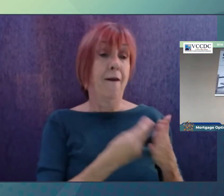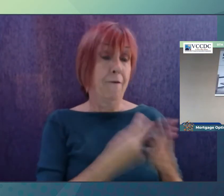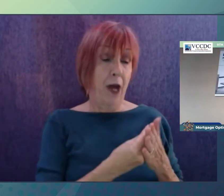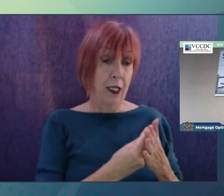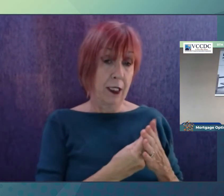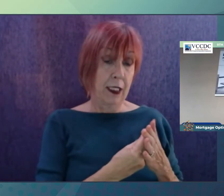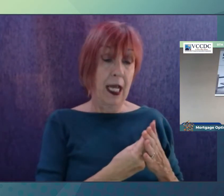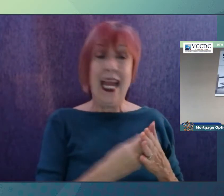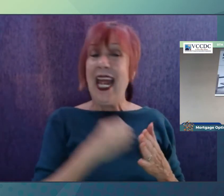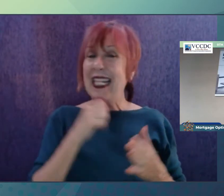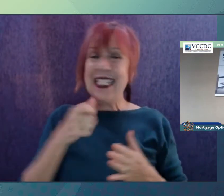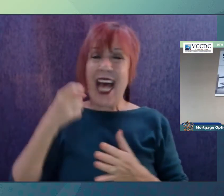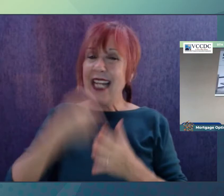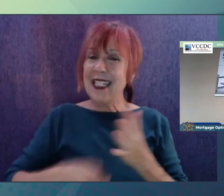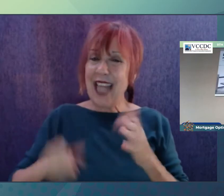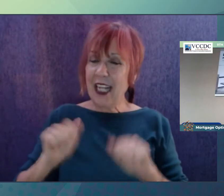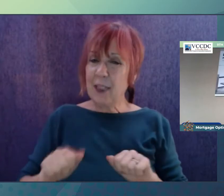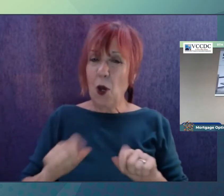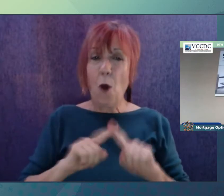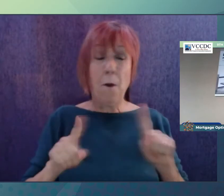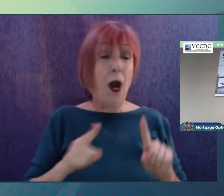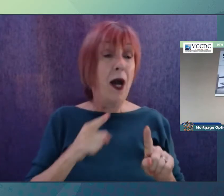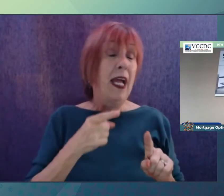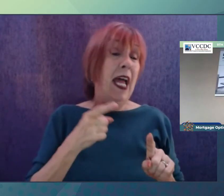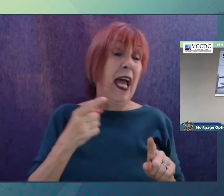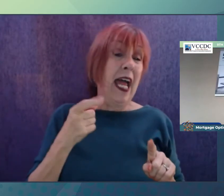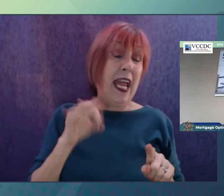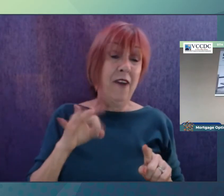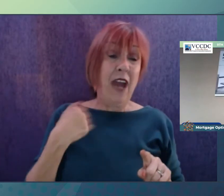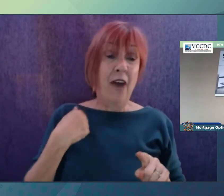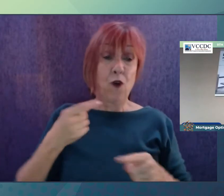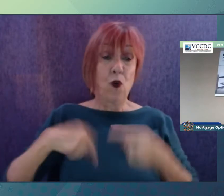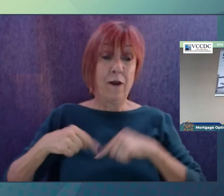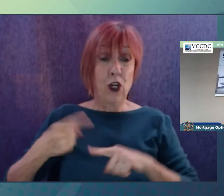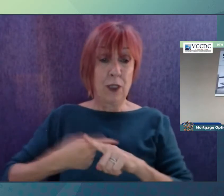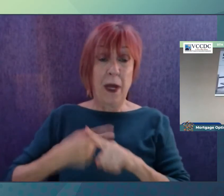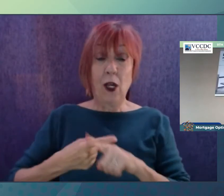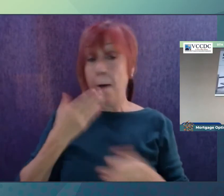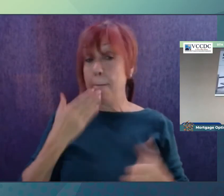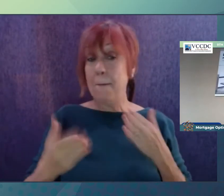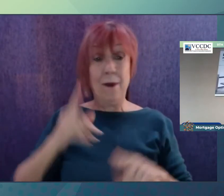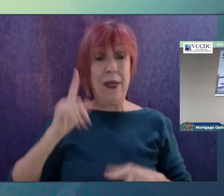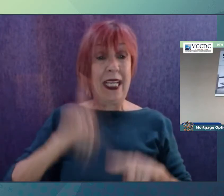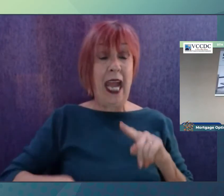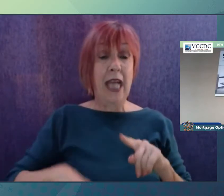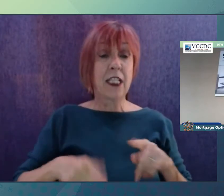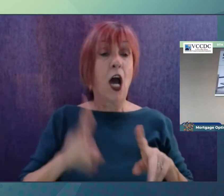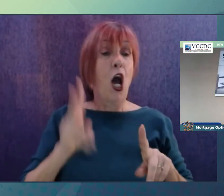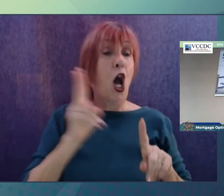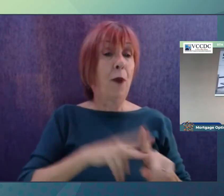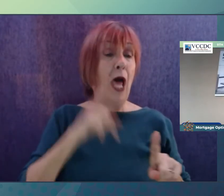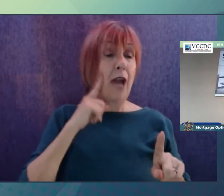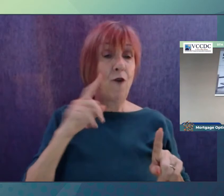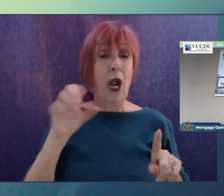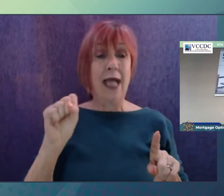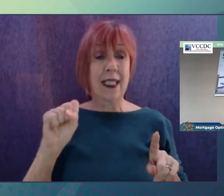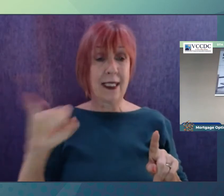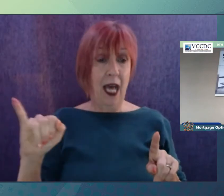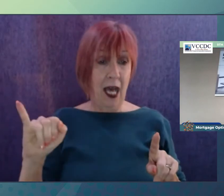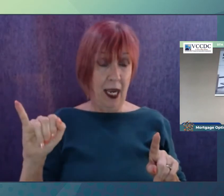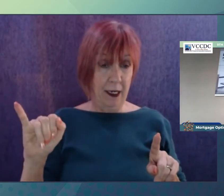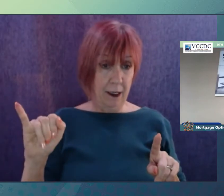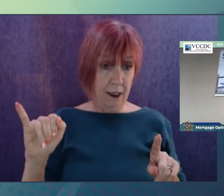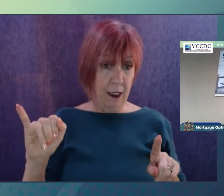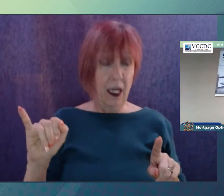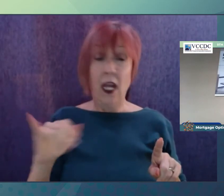to qualify for other need-based government programs, such as Medicaid or Supplemental Security Income, known as SSI. It's a good idea